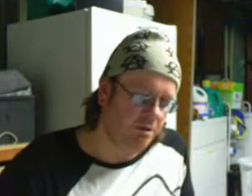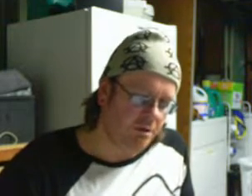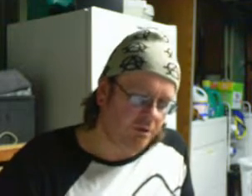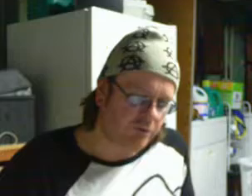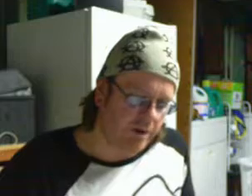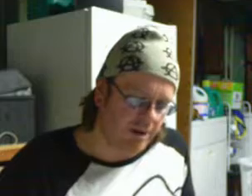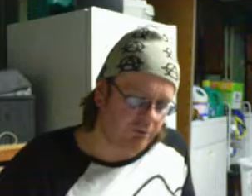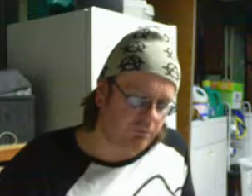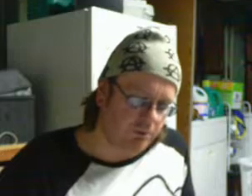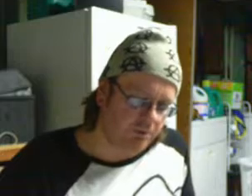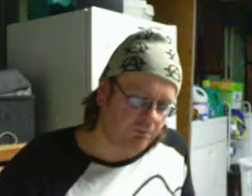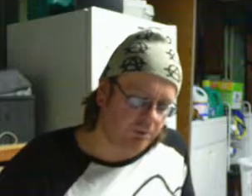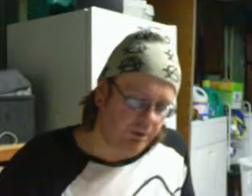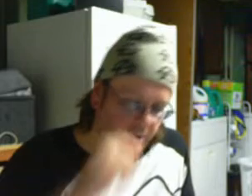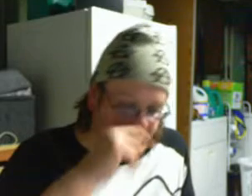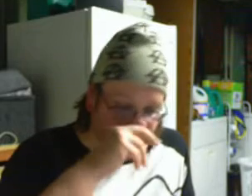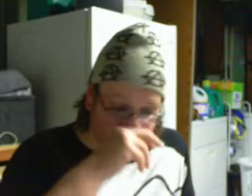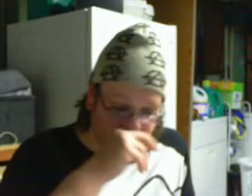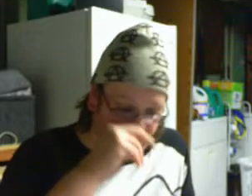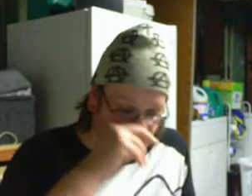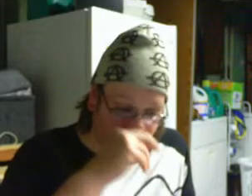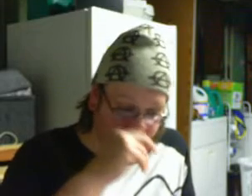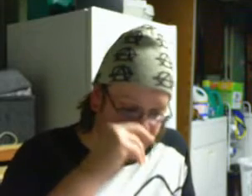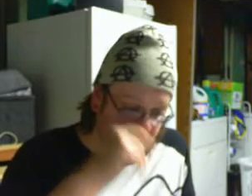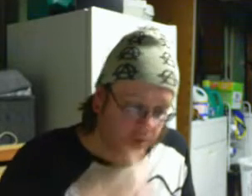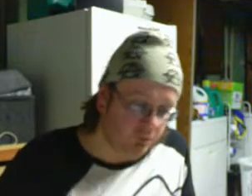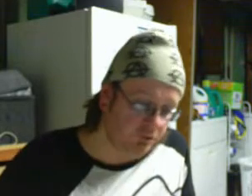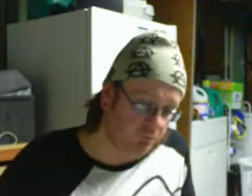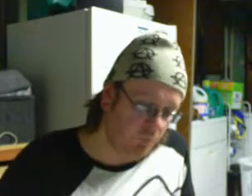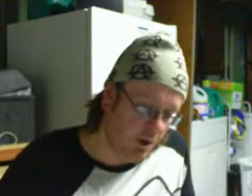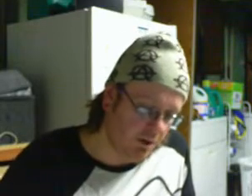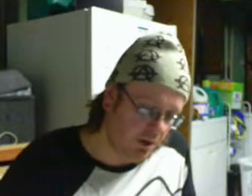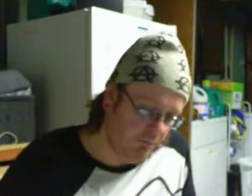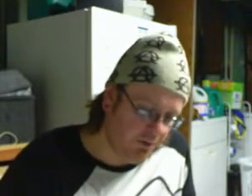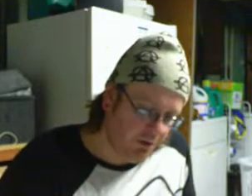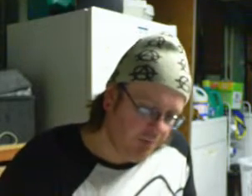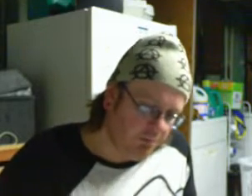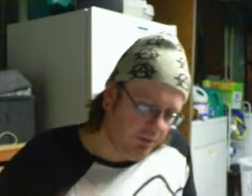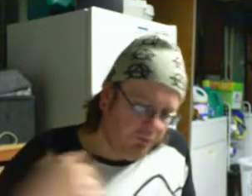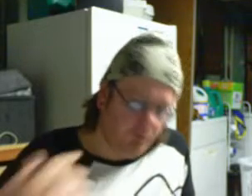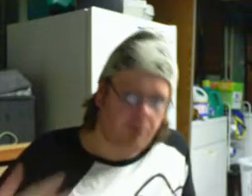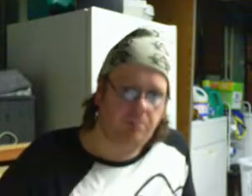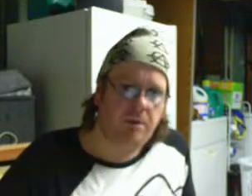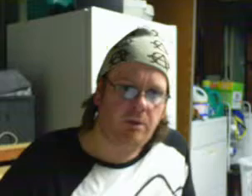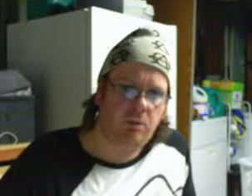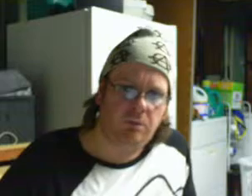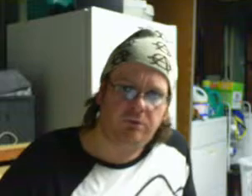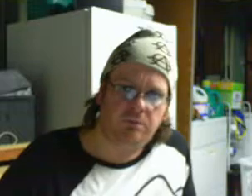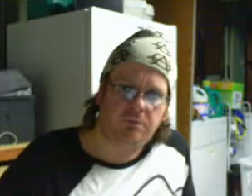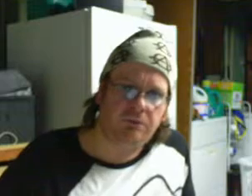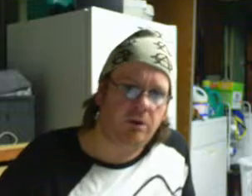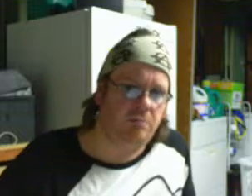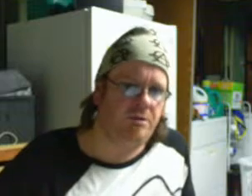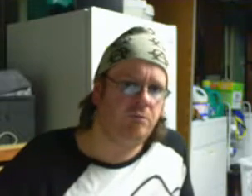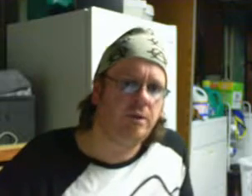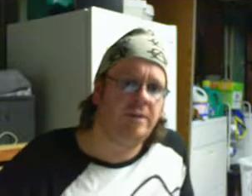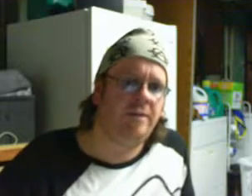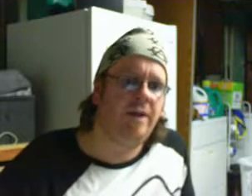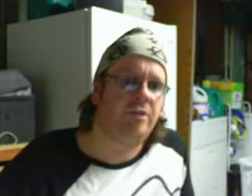try to outsmart him so he can act, you know, highly intelligent and whatnot. But let's talk about the wisdom of Solomon and what he allowed to happen